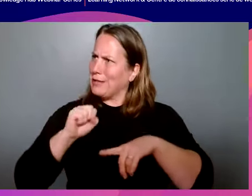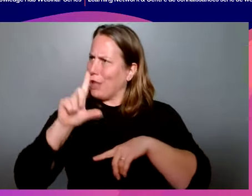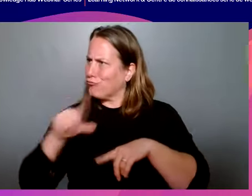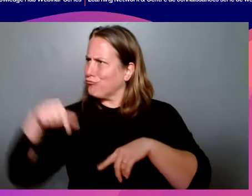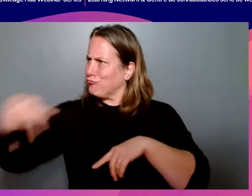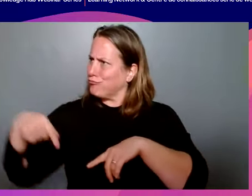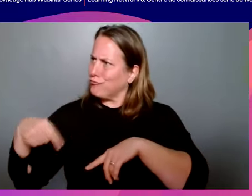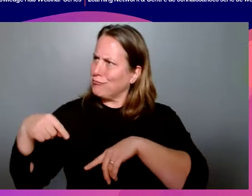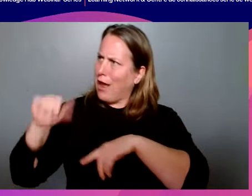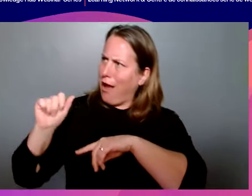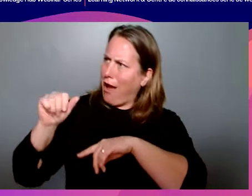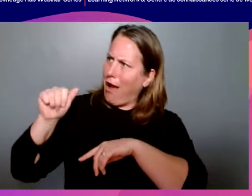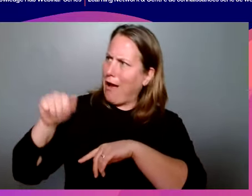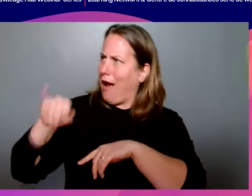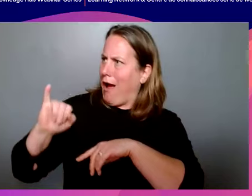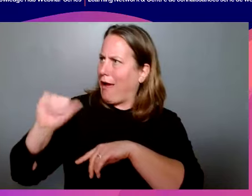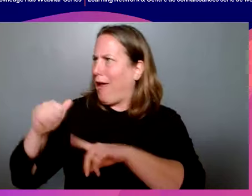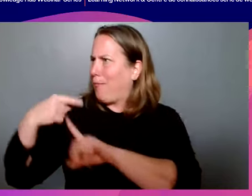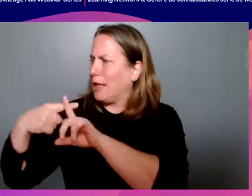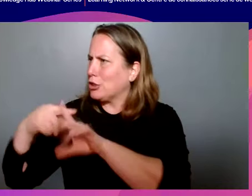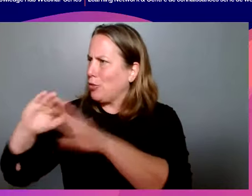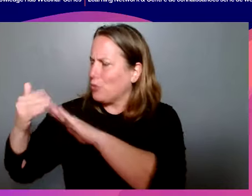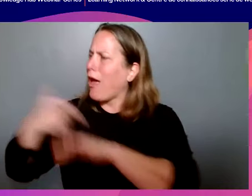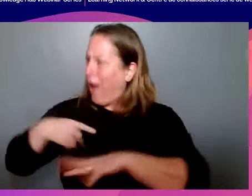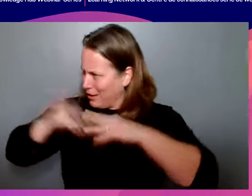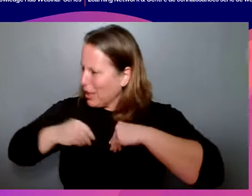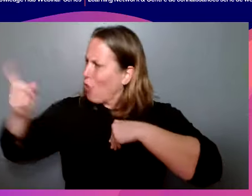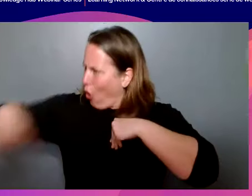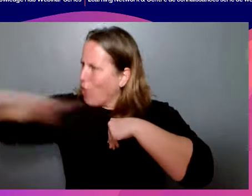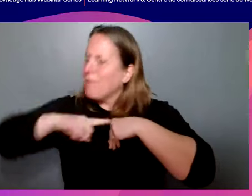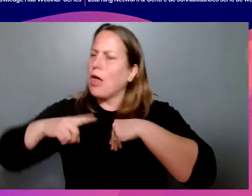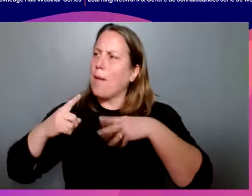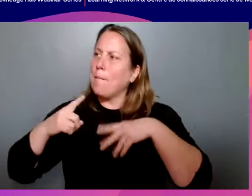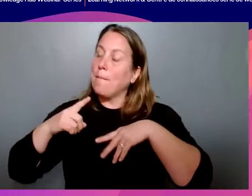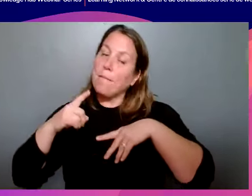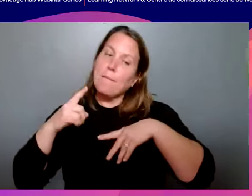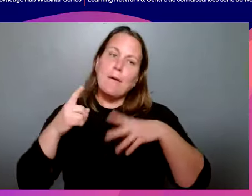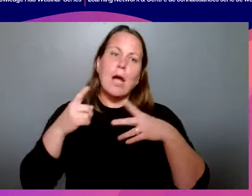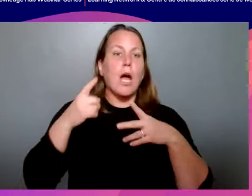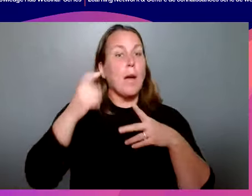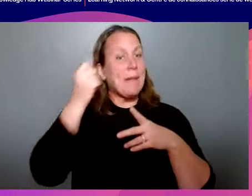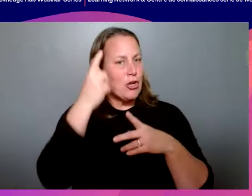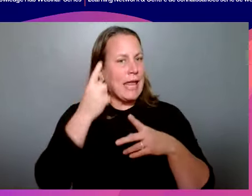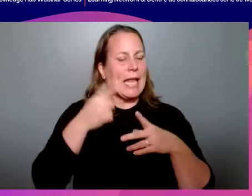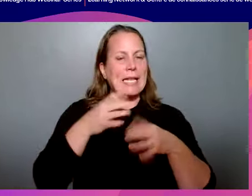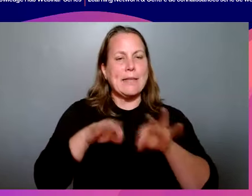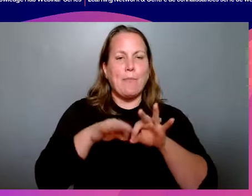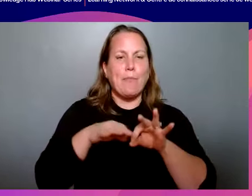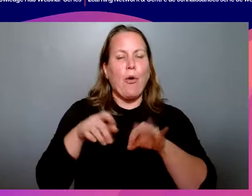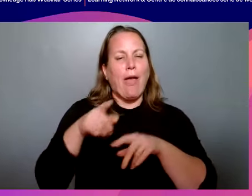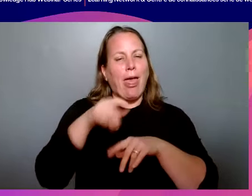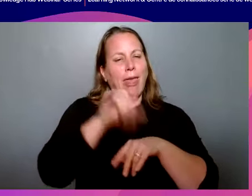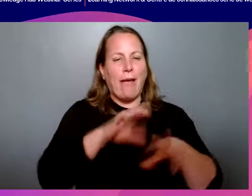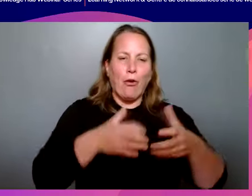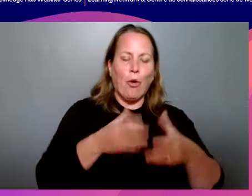2SLGBTQIA+ identities, so long as they aren't discussed at work or made too visible, arguing that